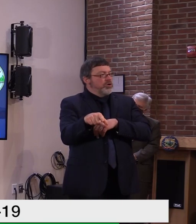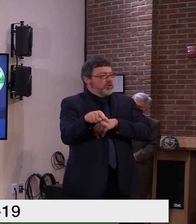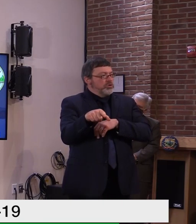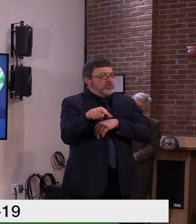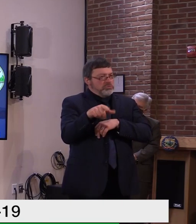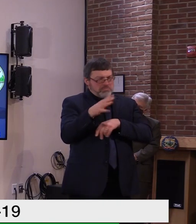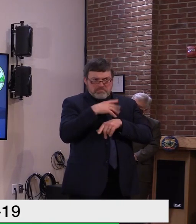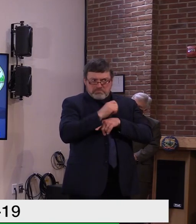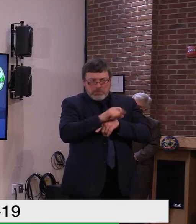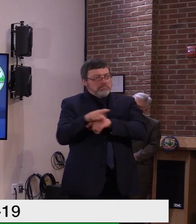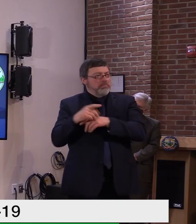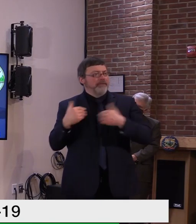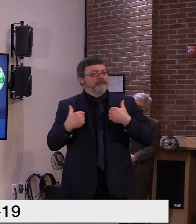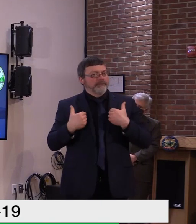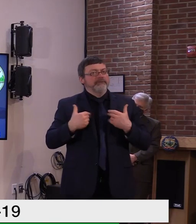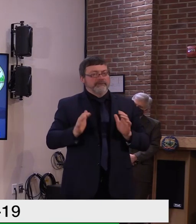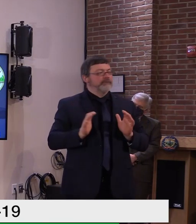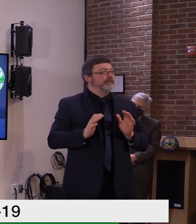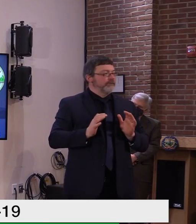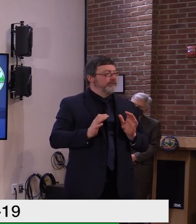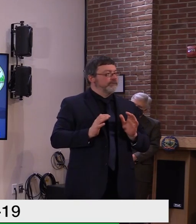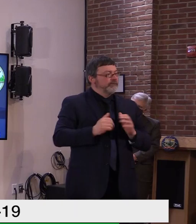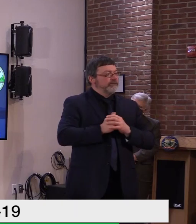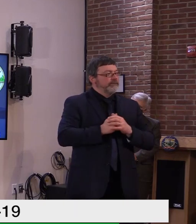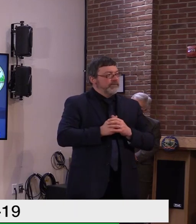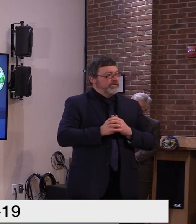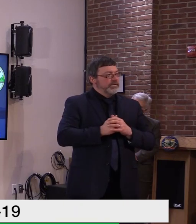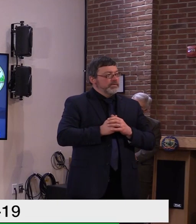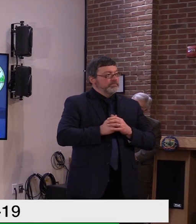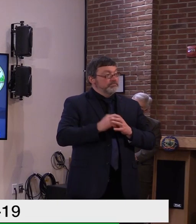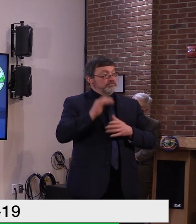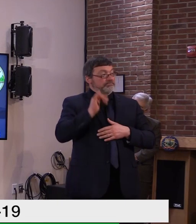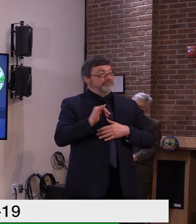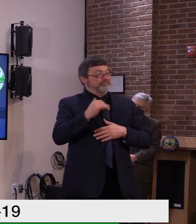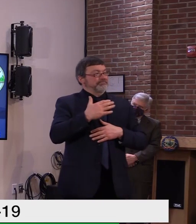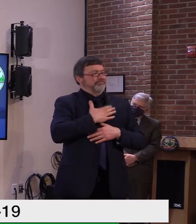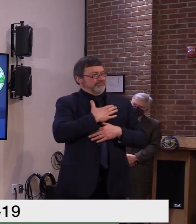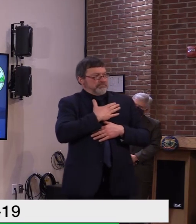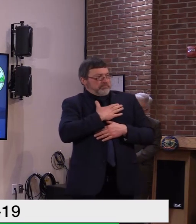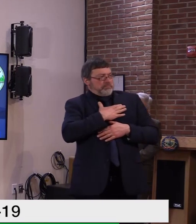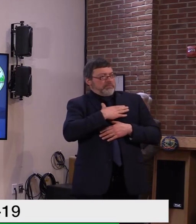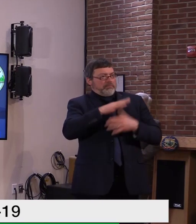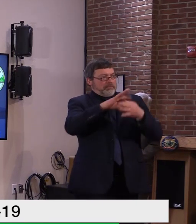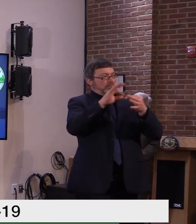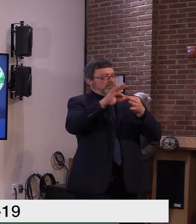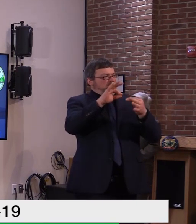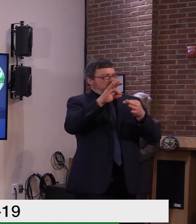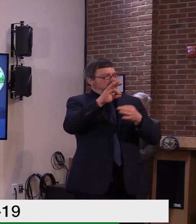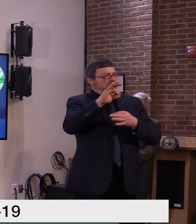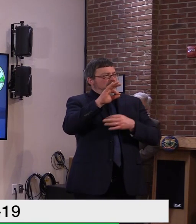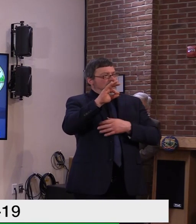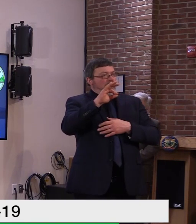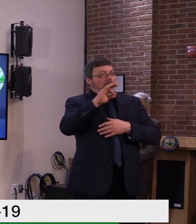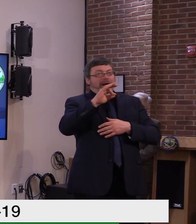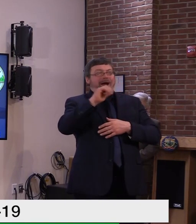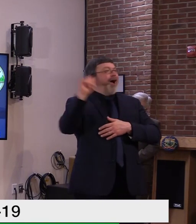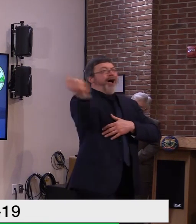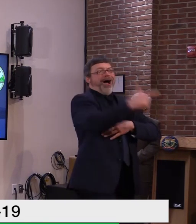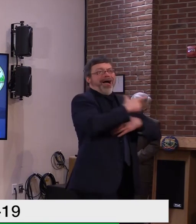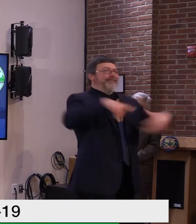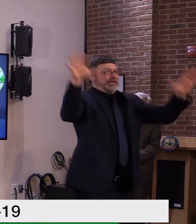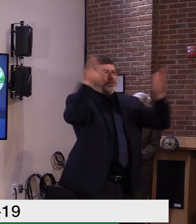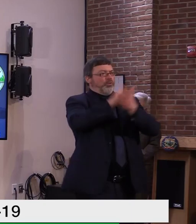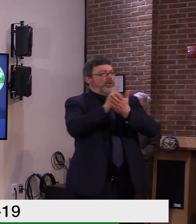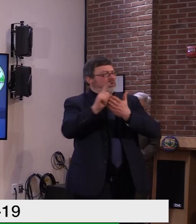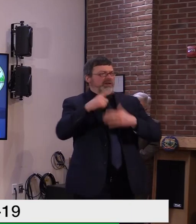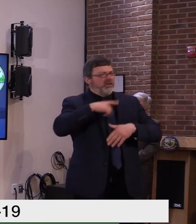the promise was never made that the first week's allocation, everybody would get what they needed. And I think that's been the ongoing